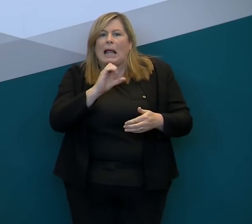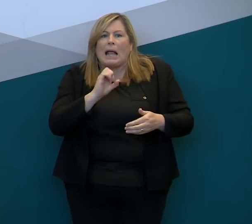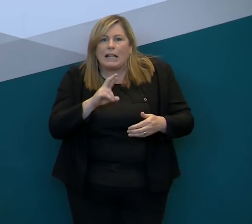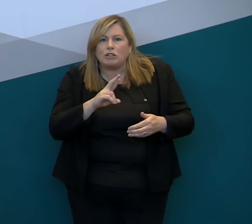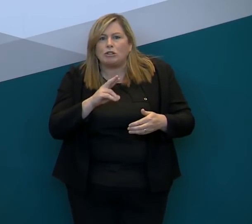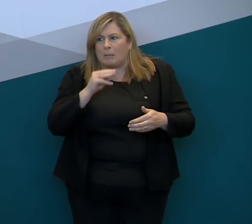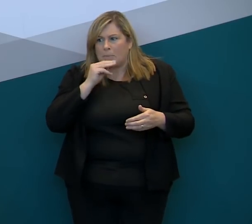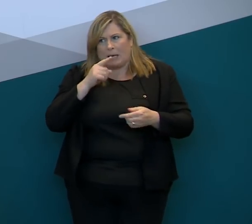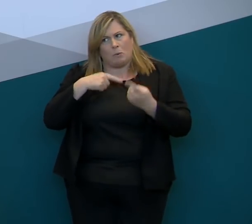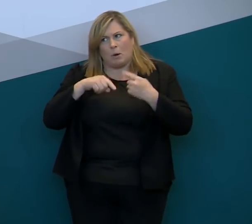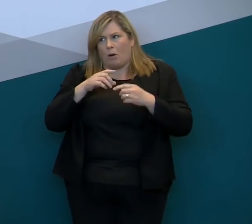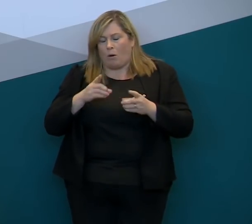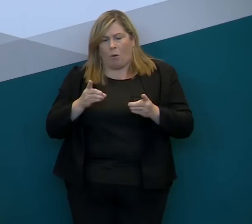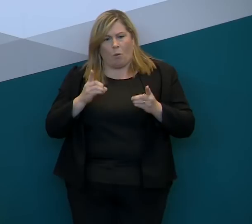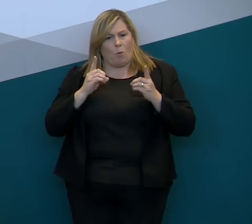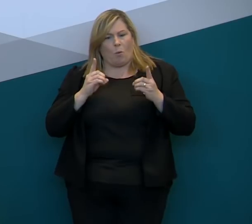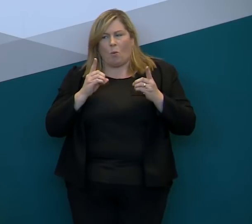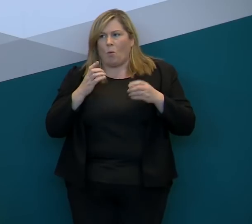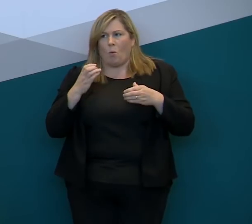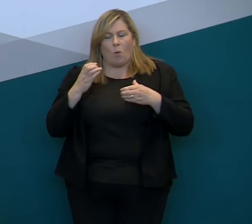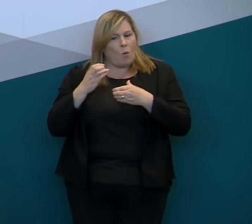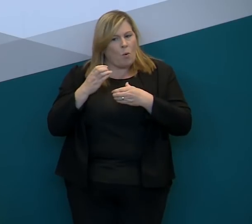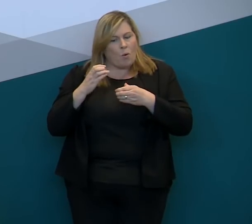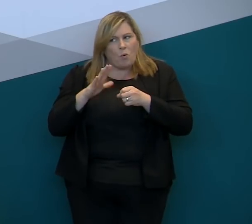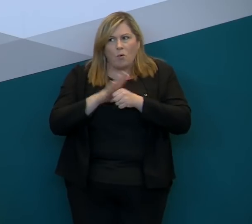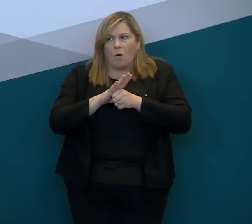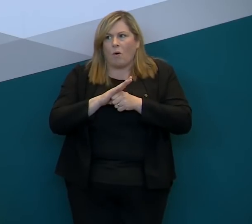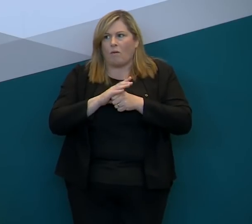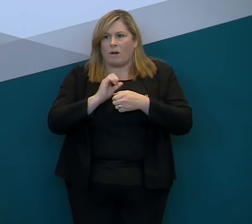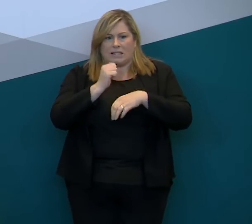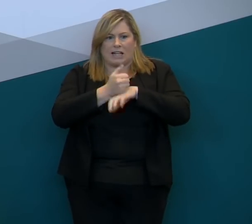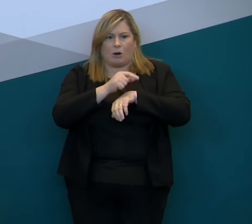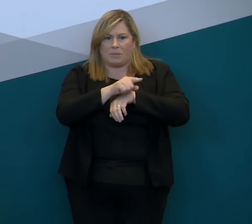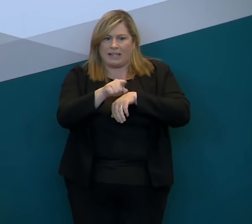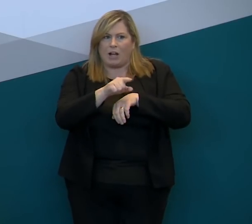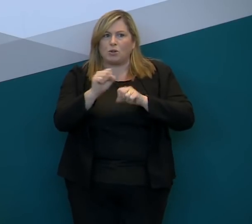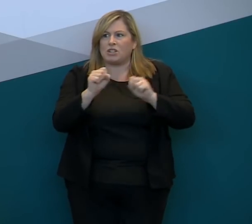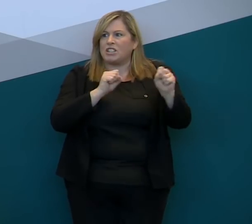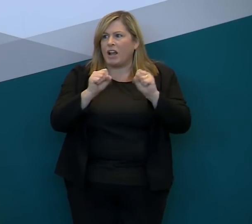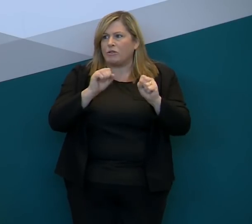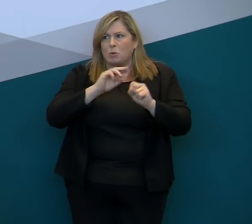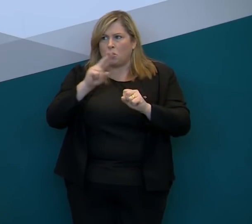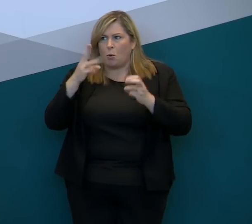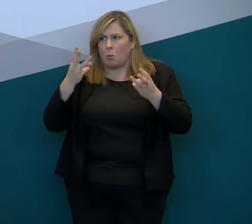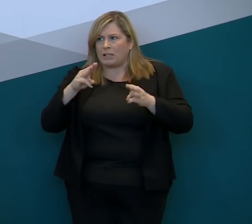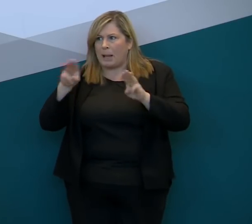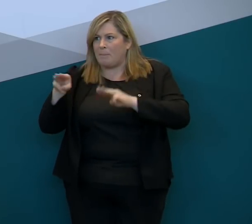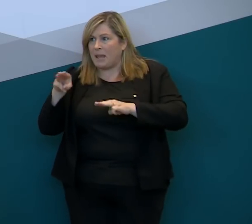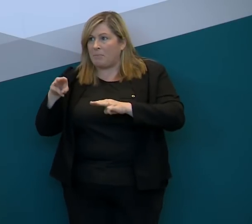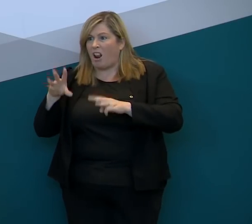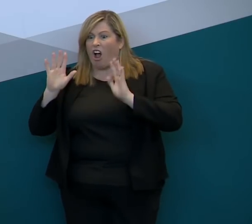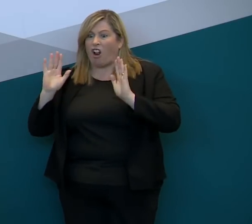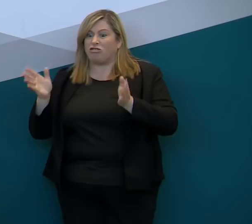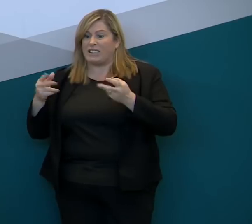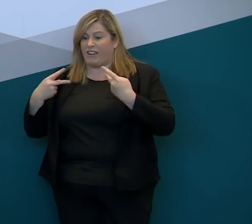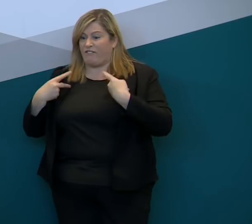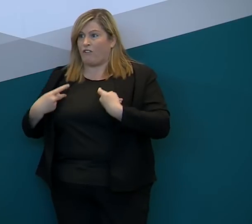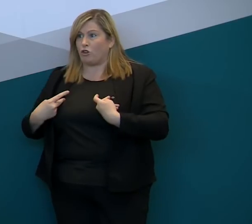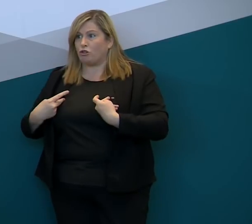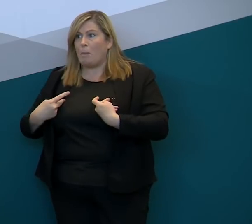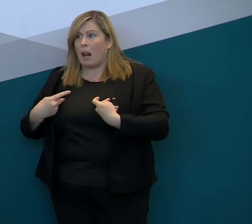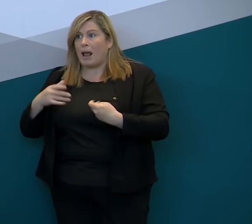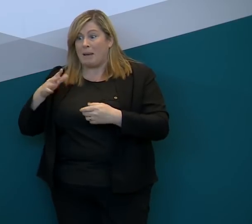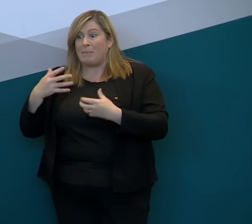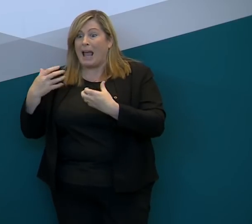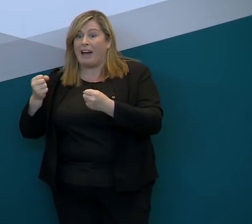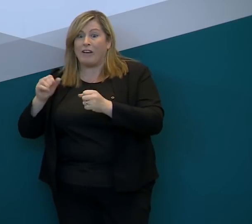great care in starting these services up again to make sure that we don't bring people into an environment where we could, for example,